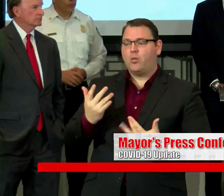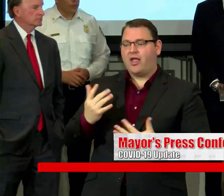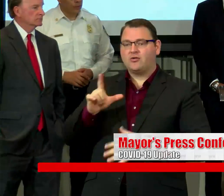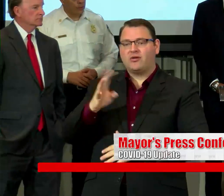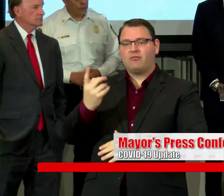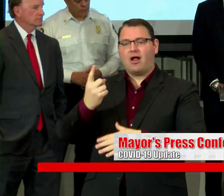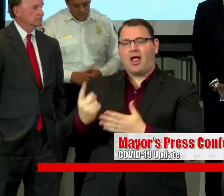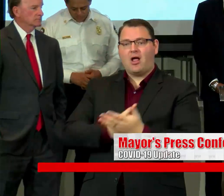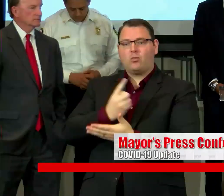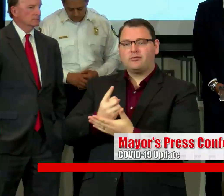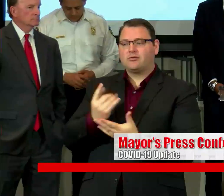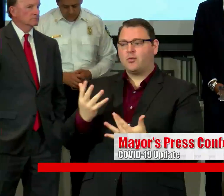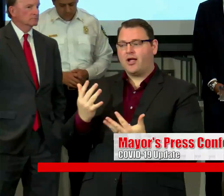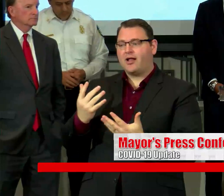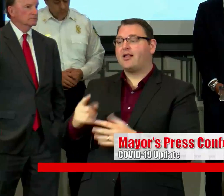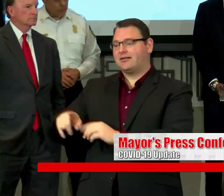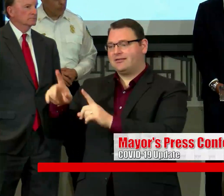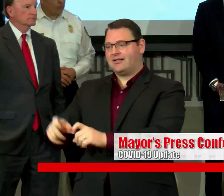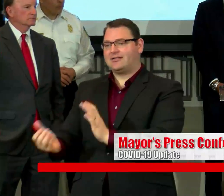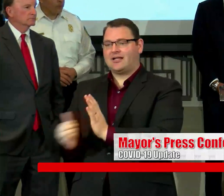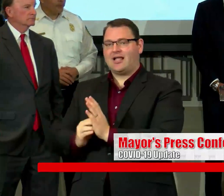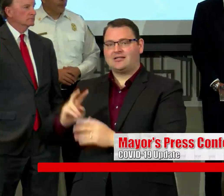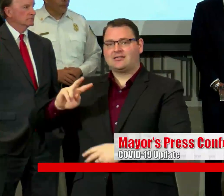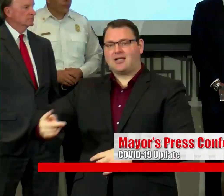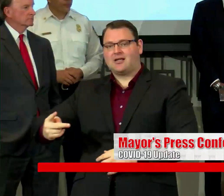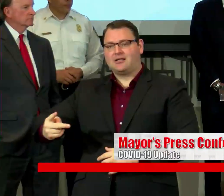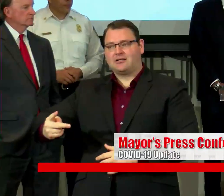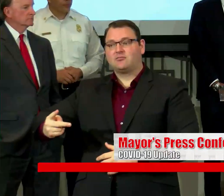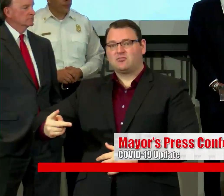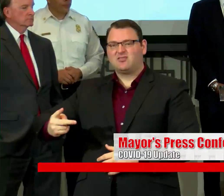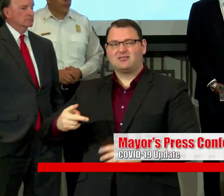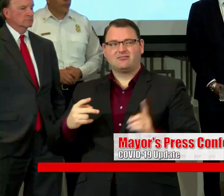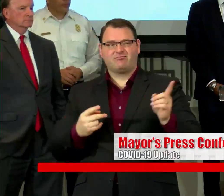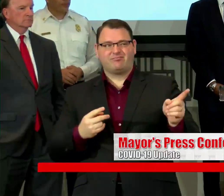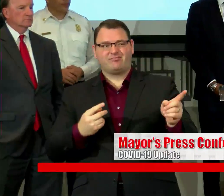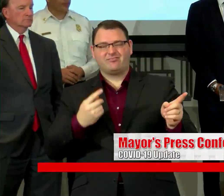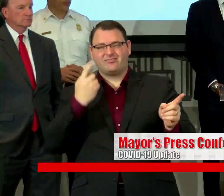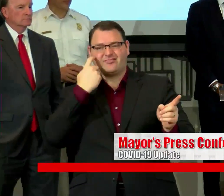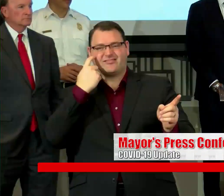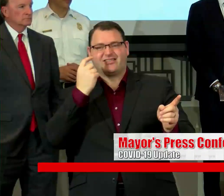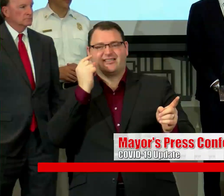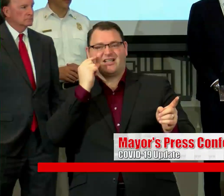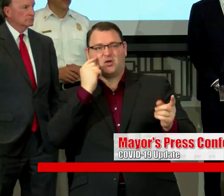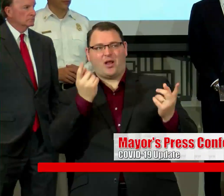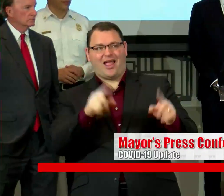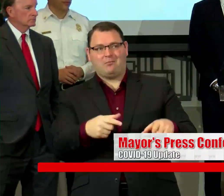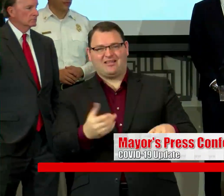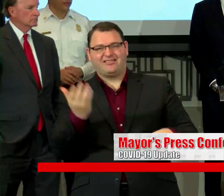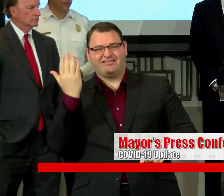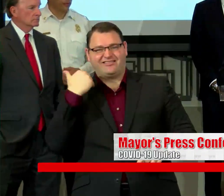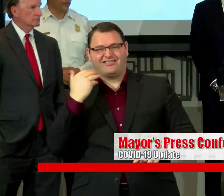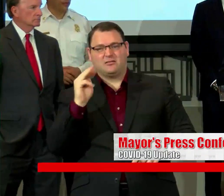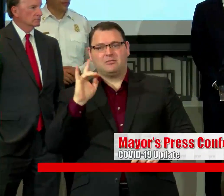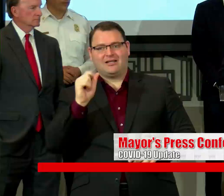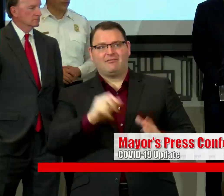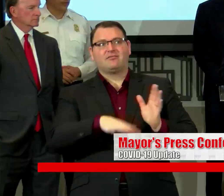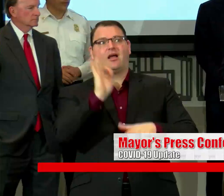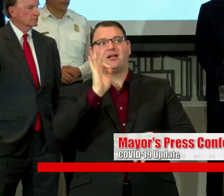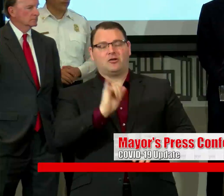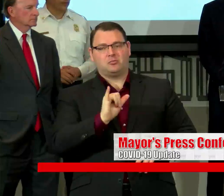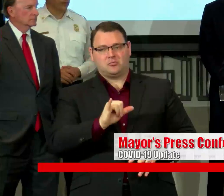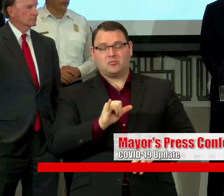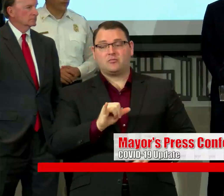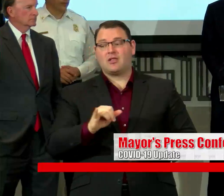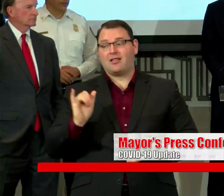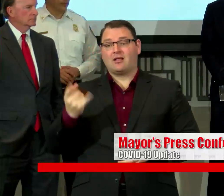story of the case in San Antonio. I think that's where the media or the public first learned of it. So that's the testing route. The other route is a clinical route, where you go by